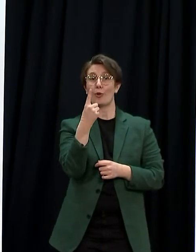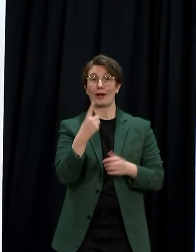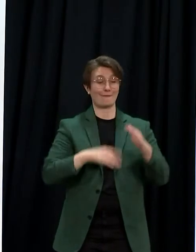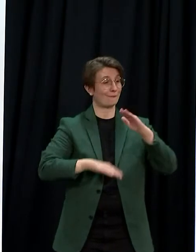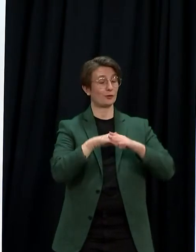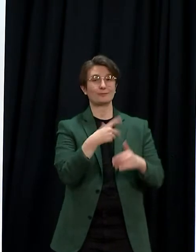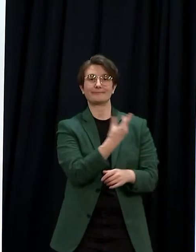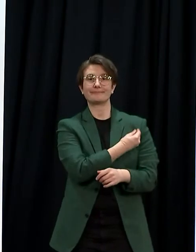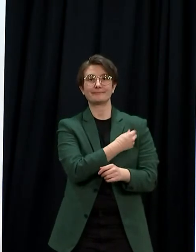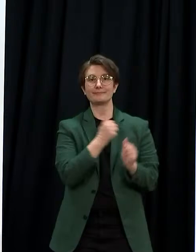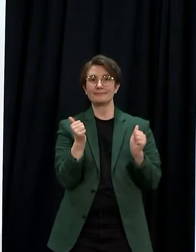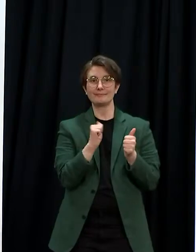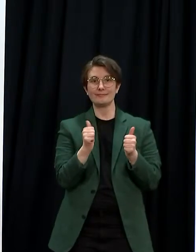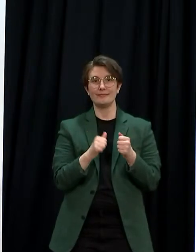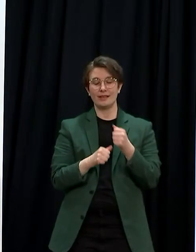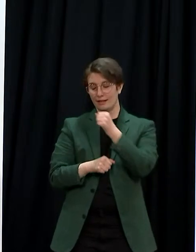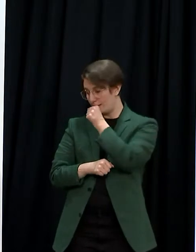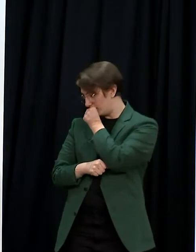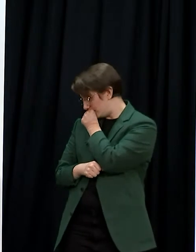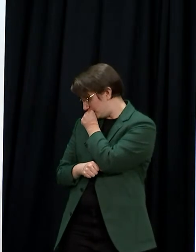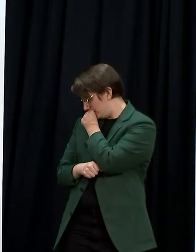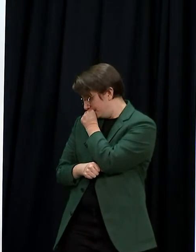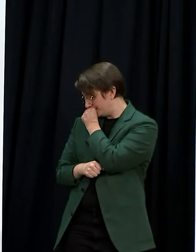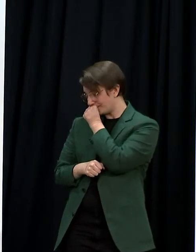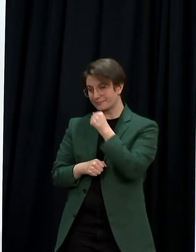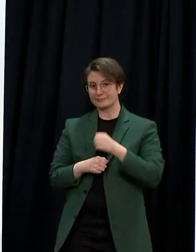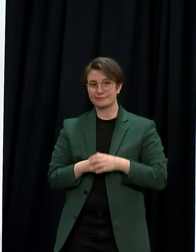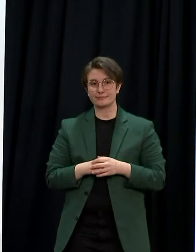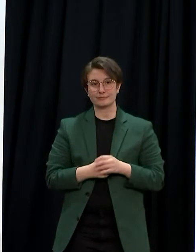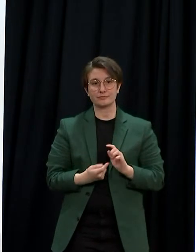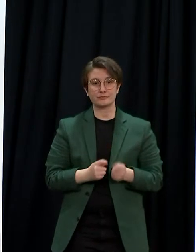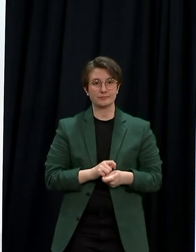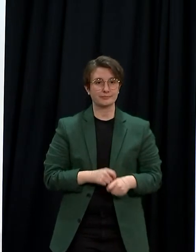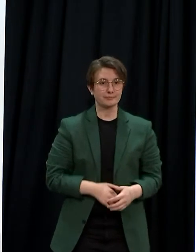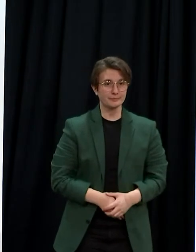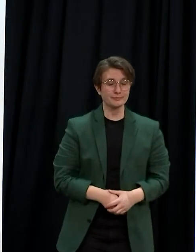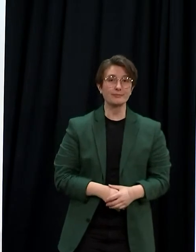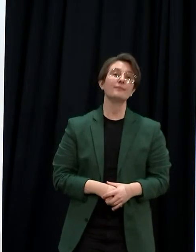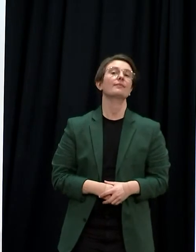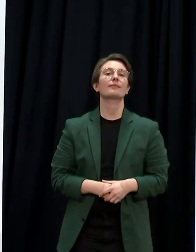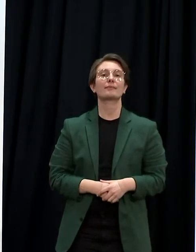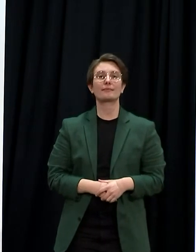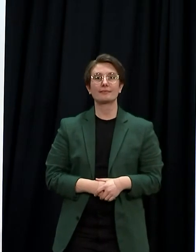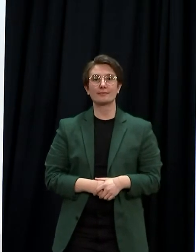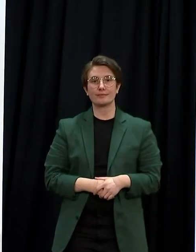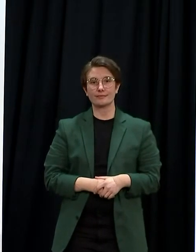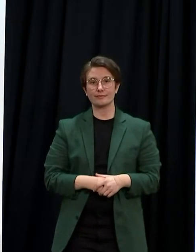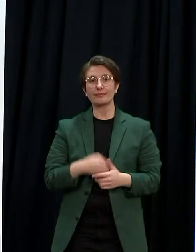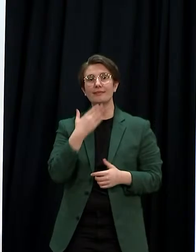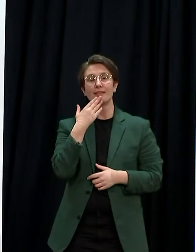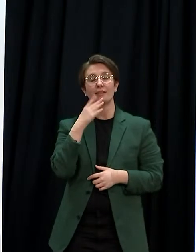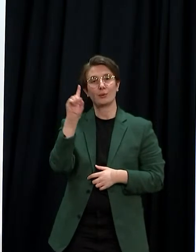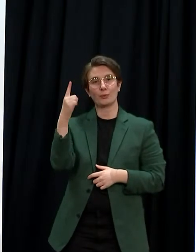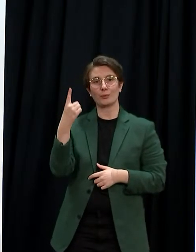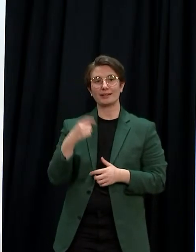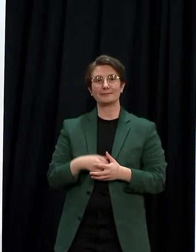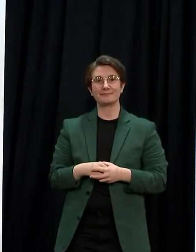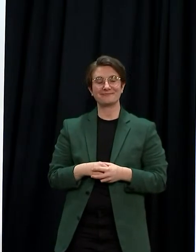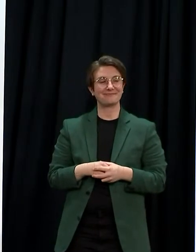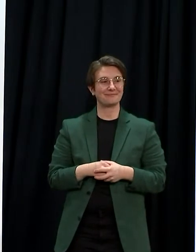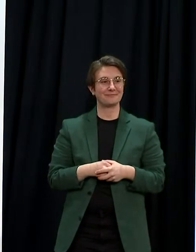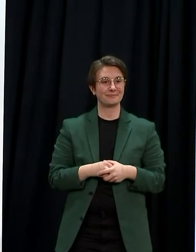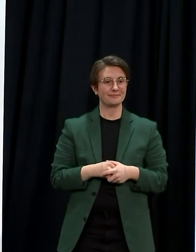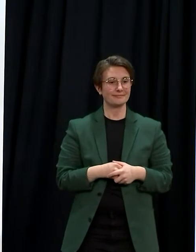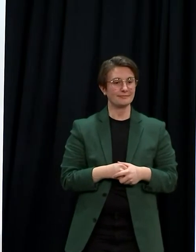of days, we are likely to reach 1 million first doses in the region. Thank you, Auckland, and keep it up. You are doing the